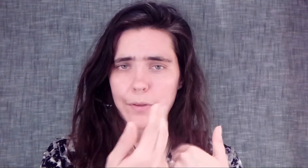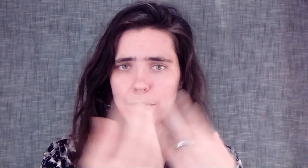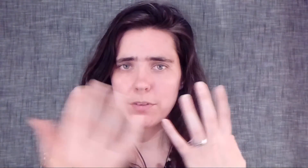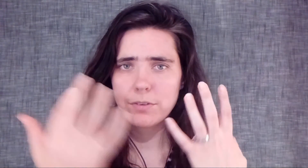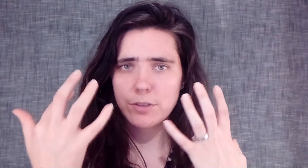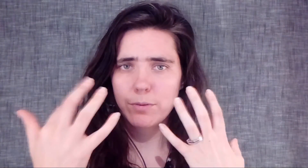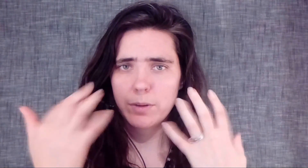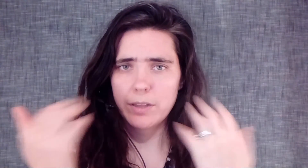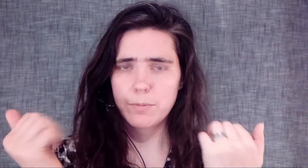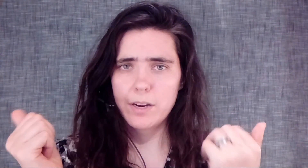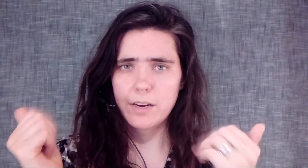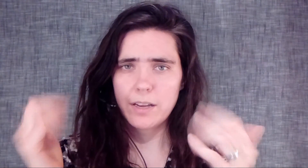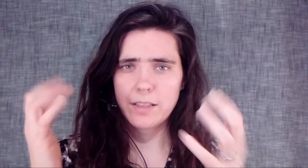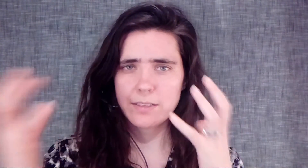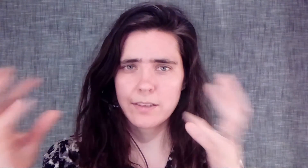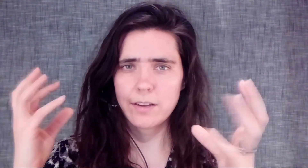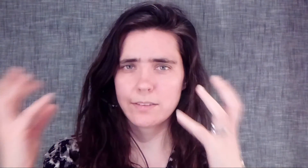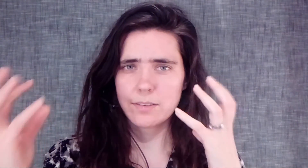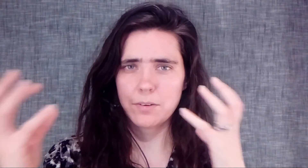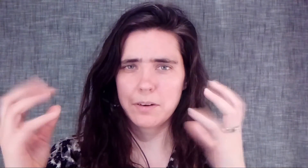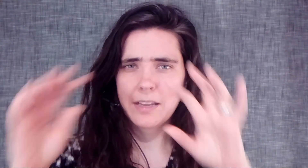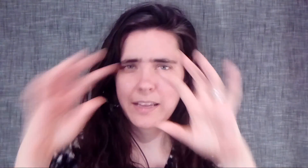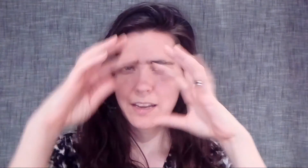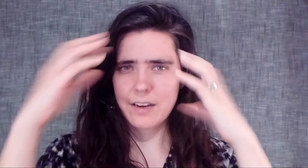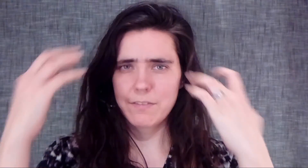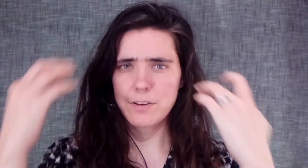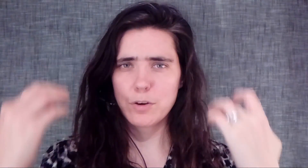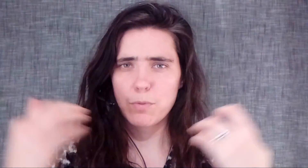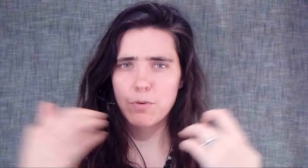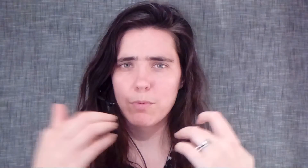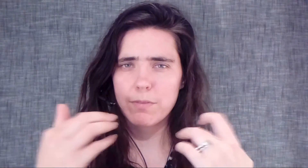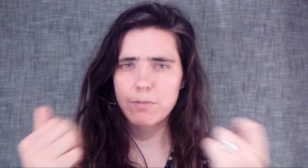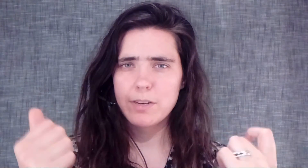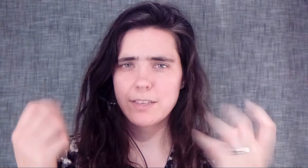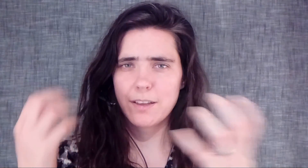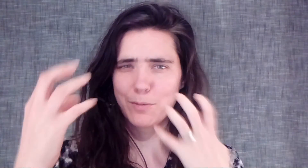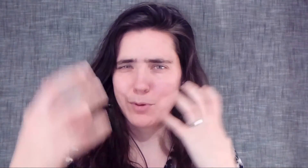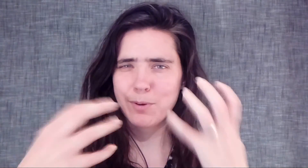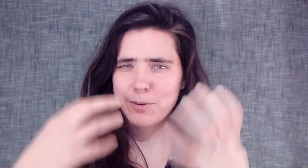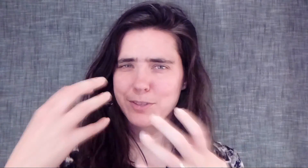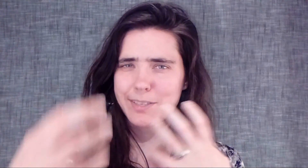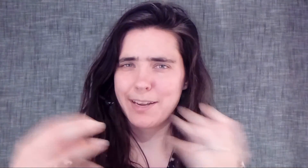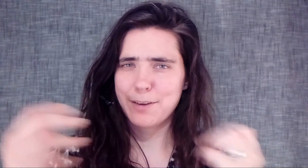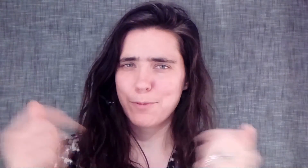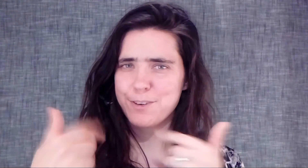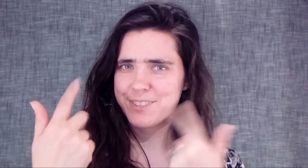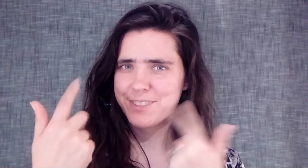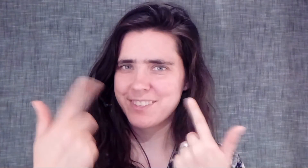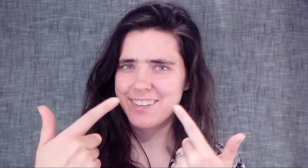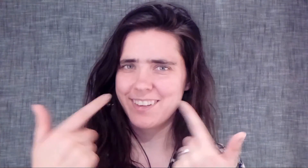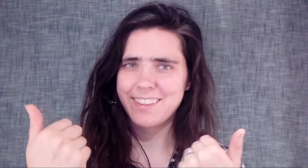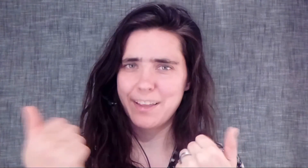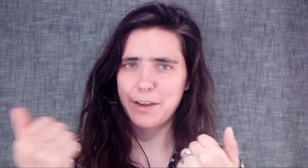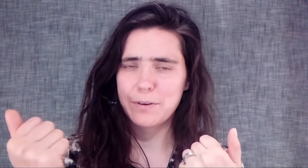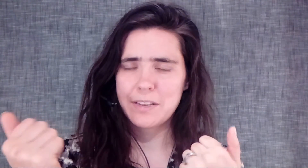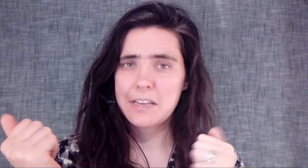mouth to really read, and the signs are kind of in your periphery to help you understand what you're seeing there.